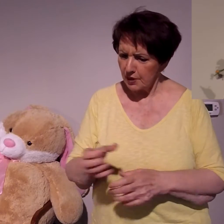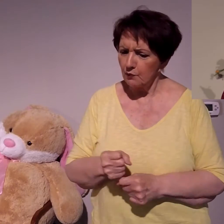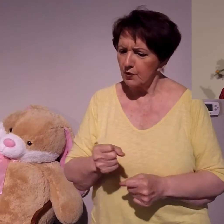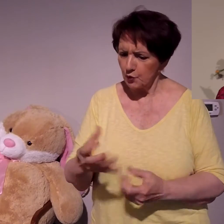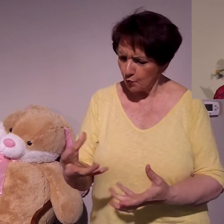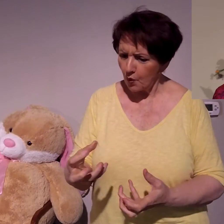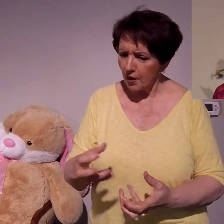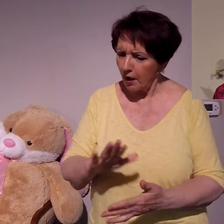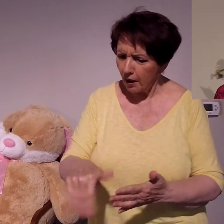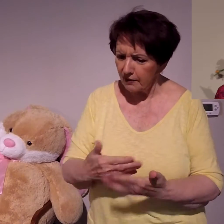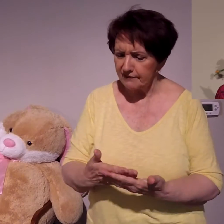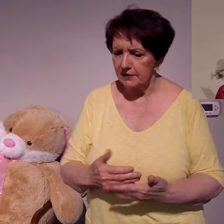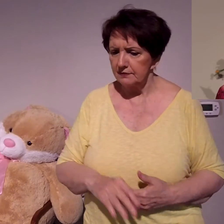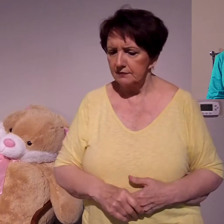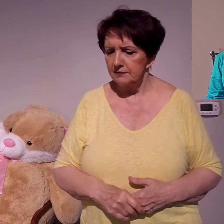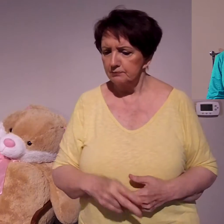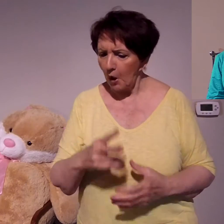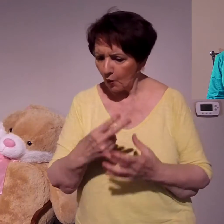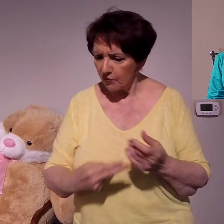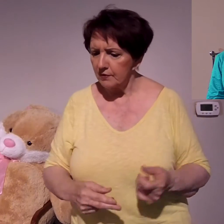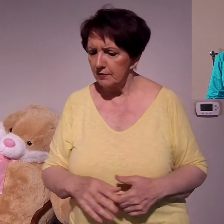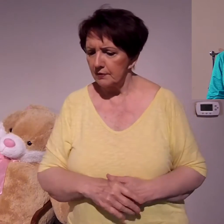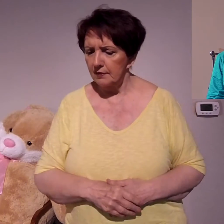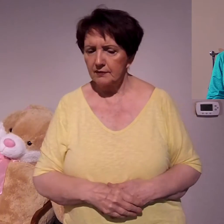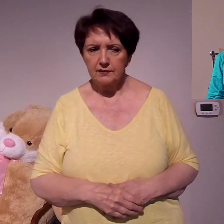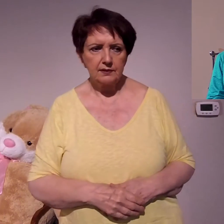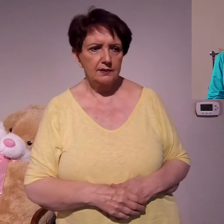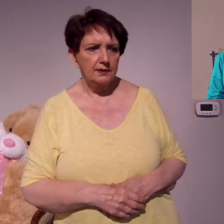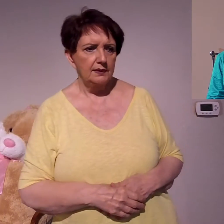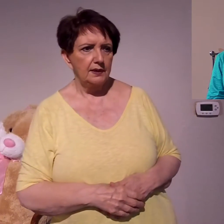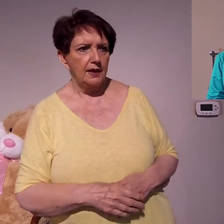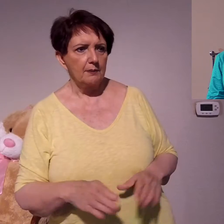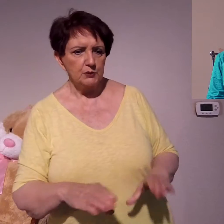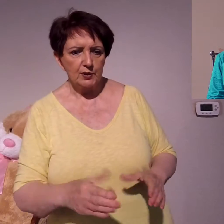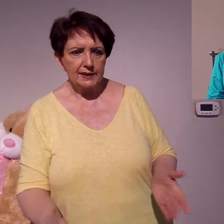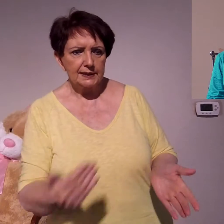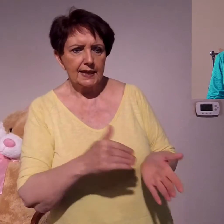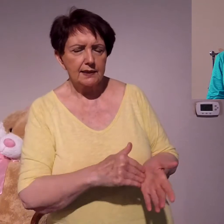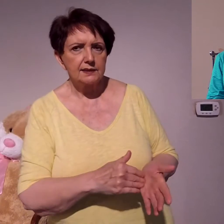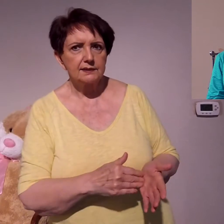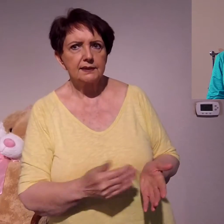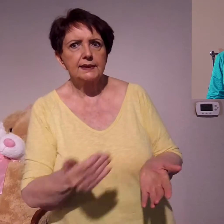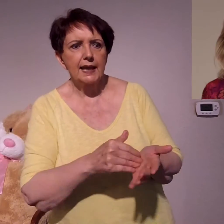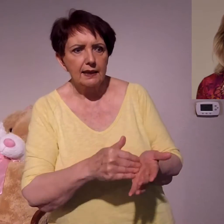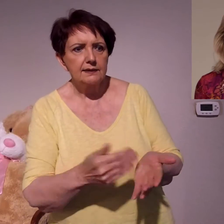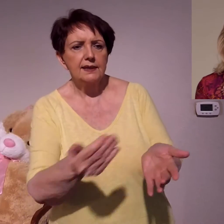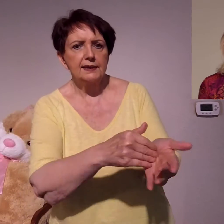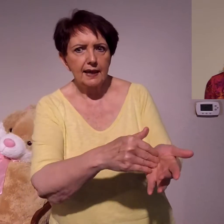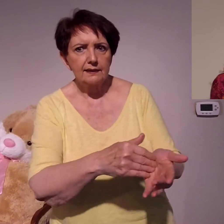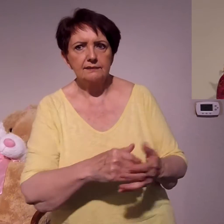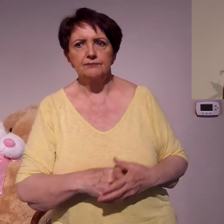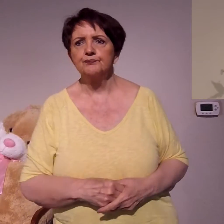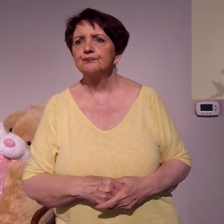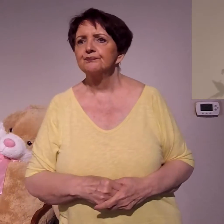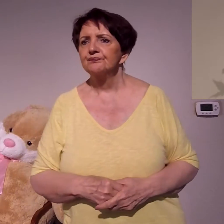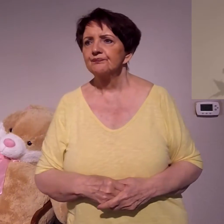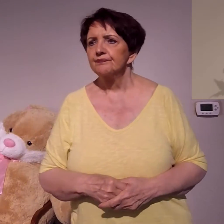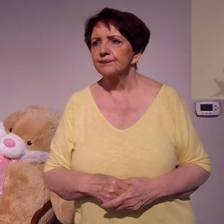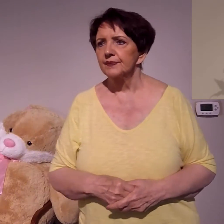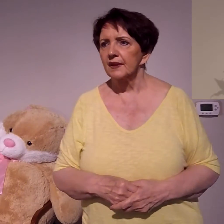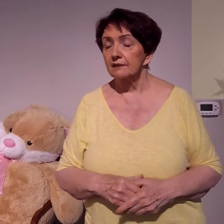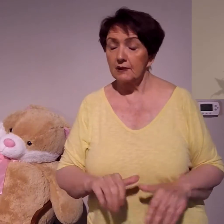all. You get both. And she went, oh my gosh, there it is again. Mm-hmm. Right? Over and over and over again. Right. Yeah. So for me, this was a